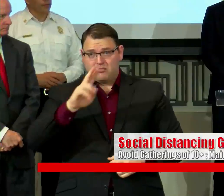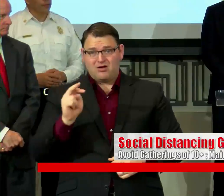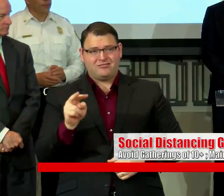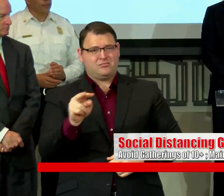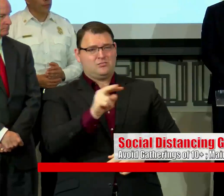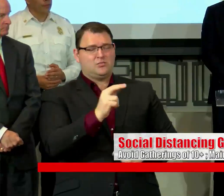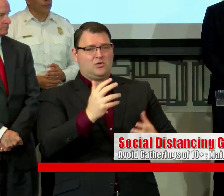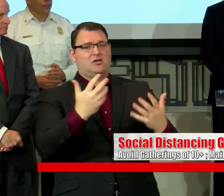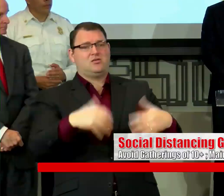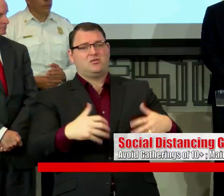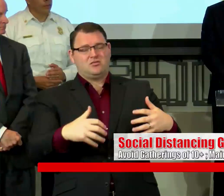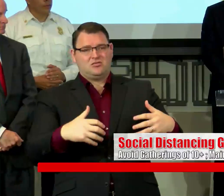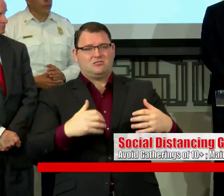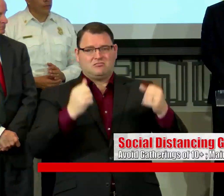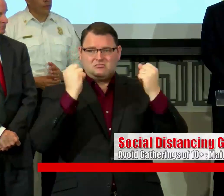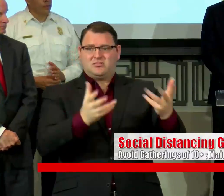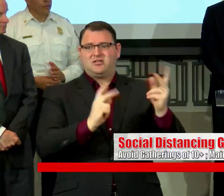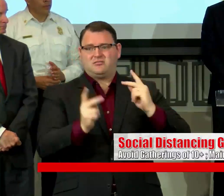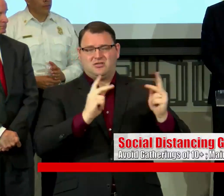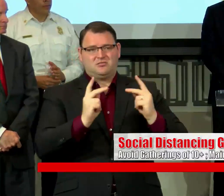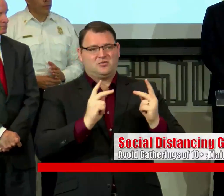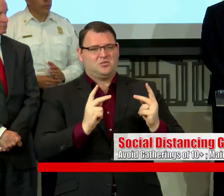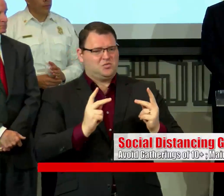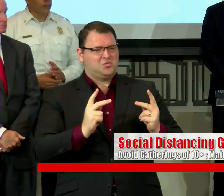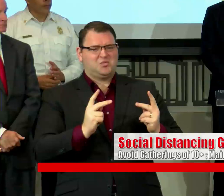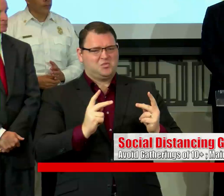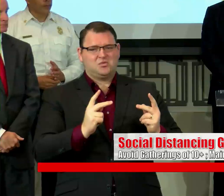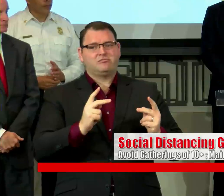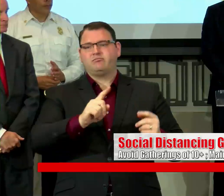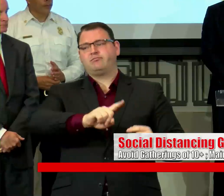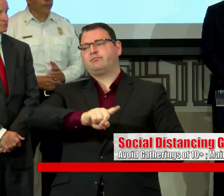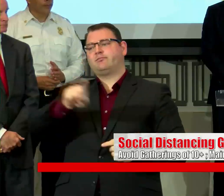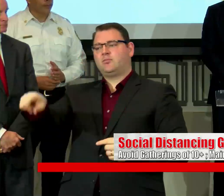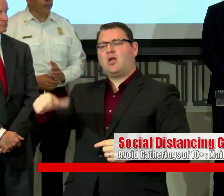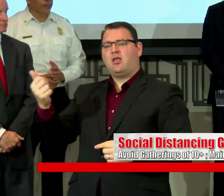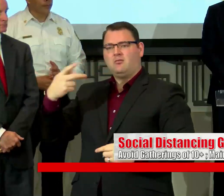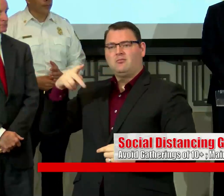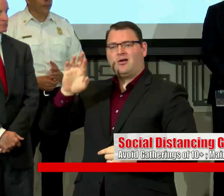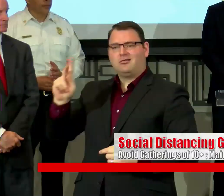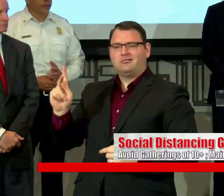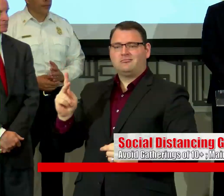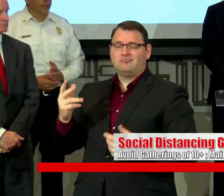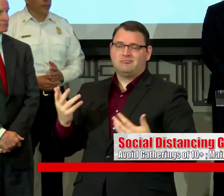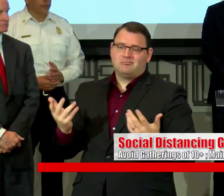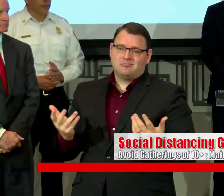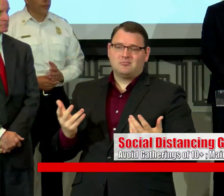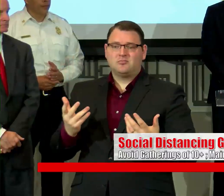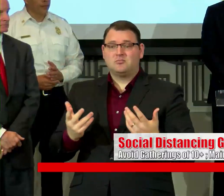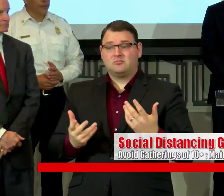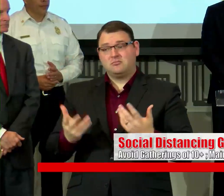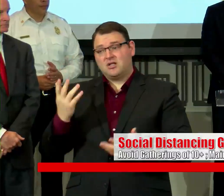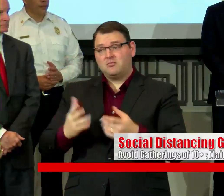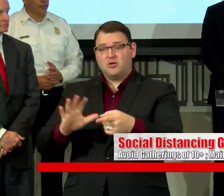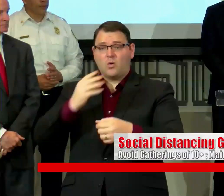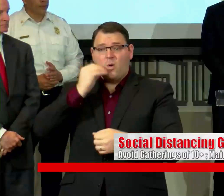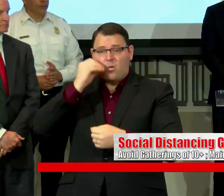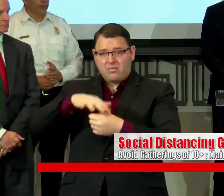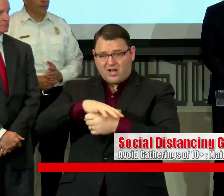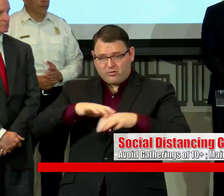crowded, go to another one. There are other parks, or feel free, you can still walk within your